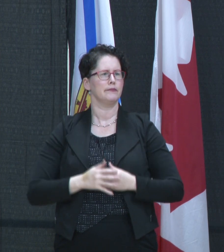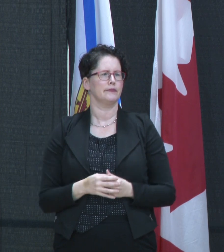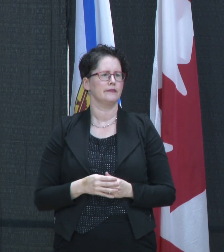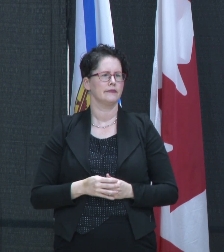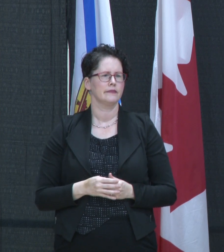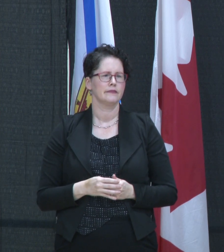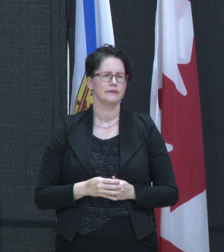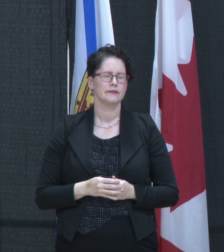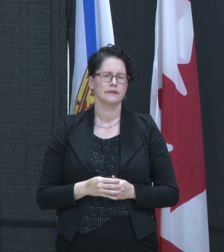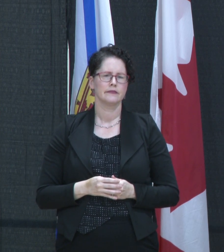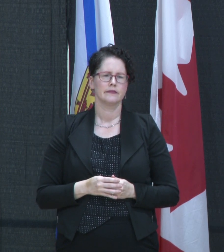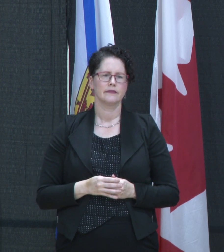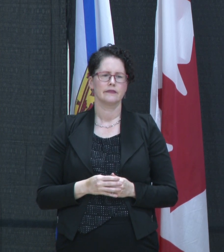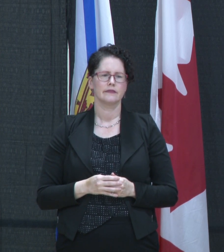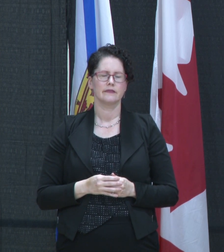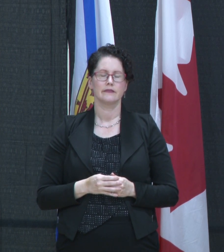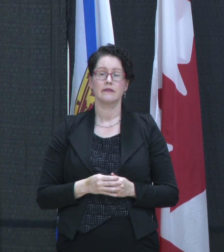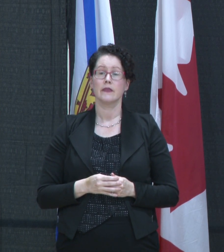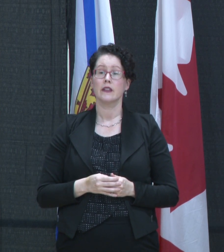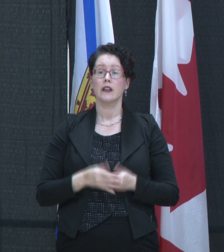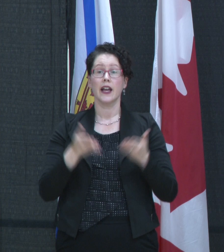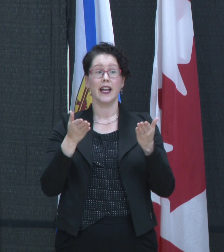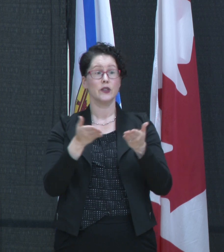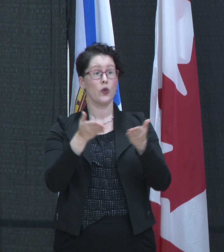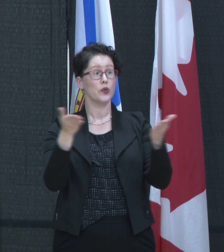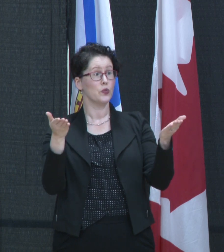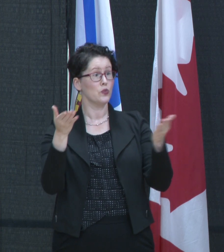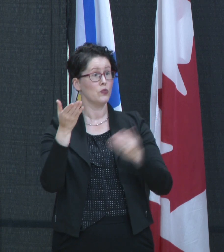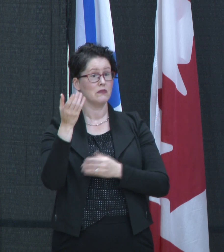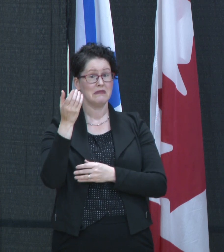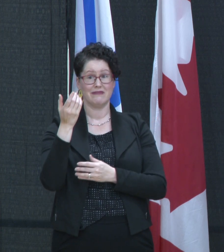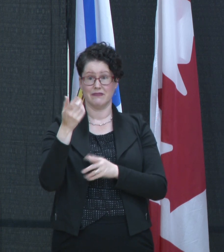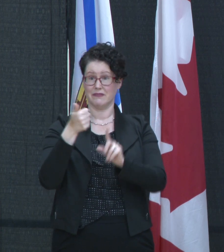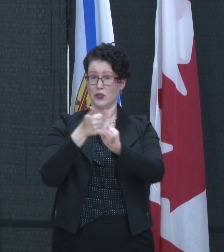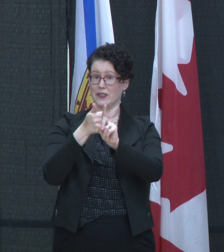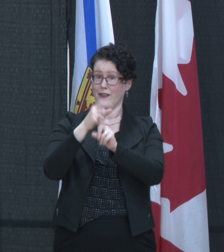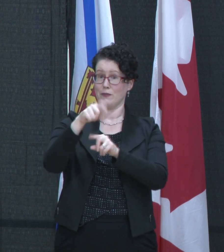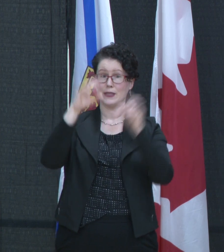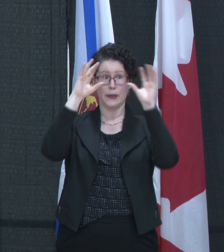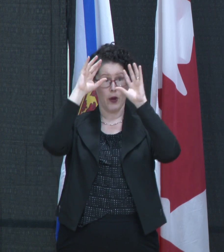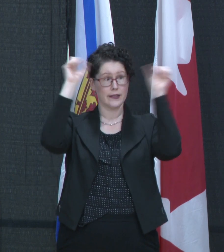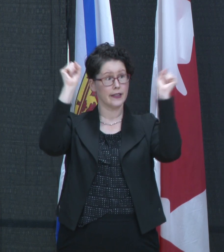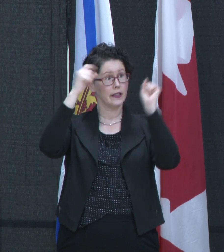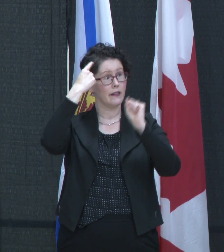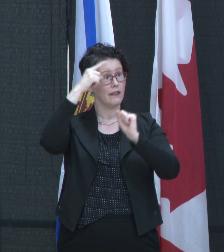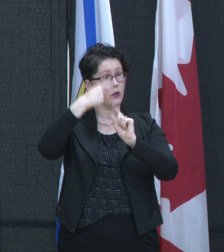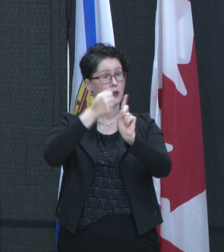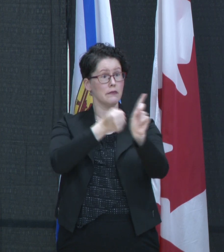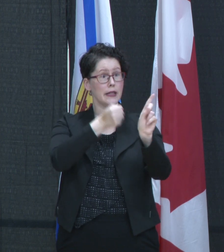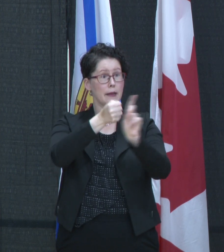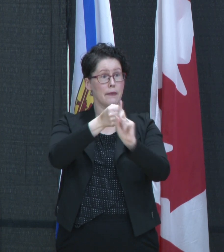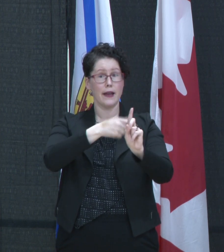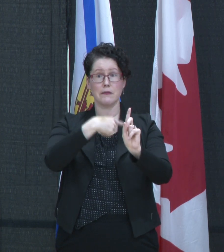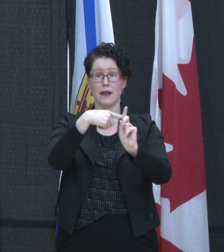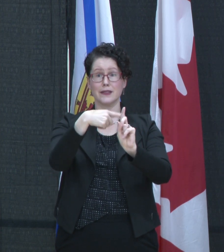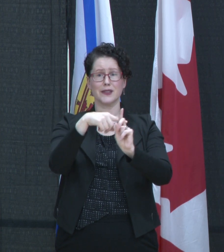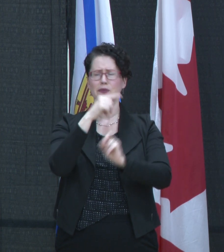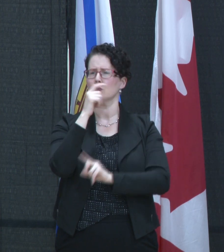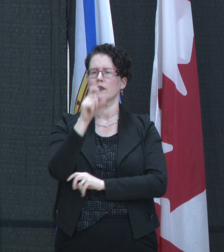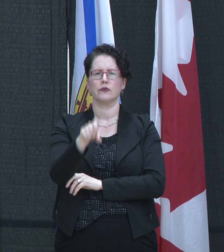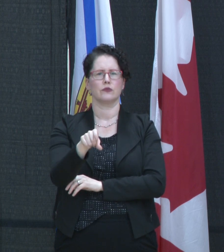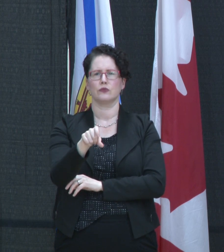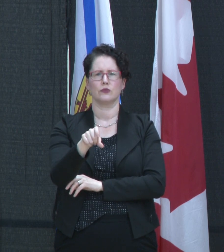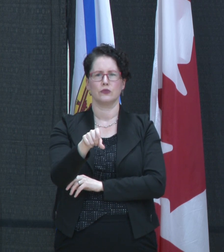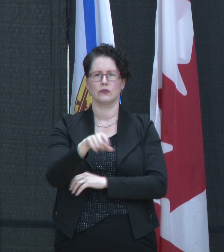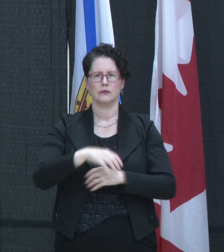thing. You need not be the most powerful person in the world to have a positive impact on others. Earl Smith had